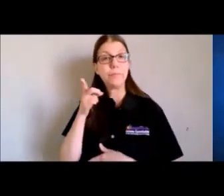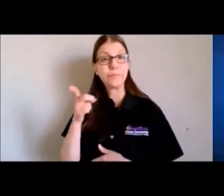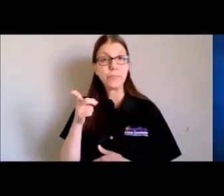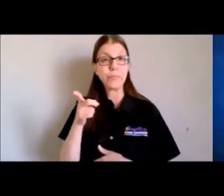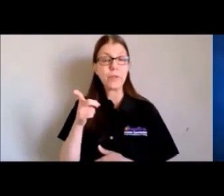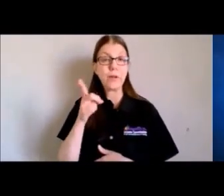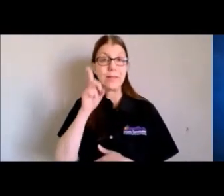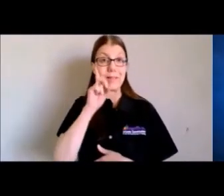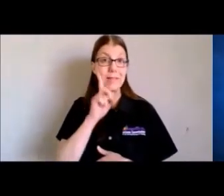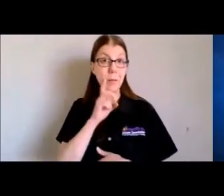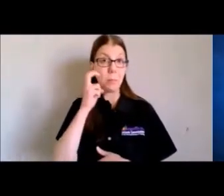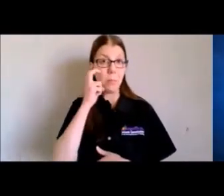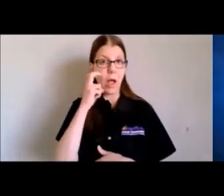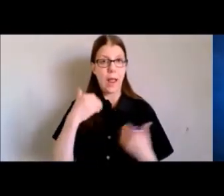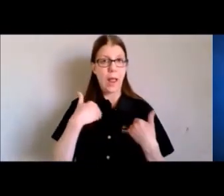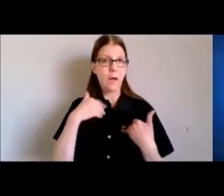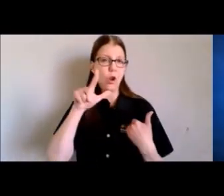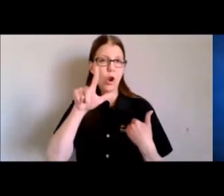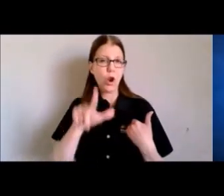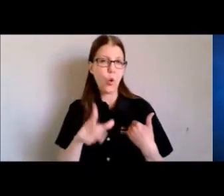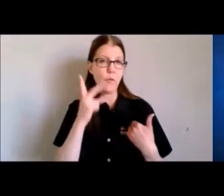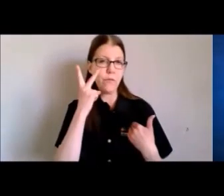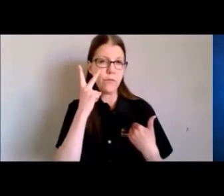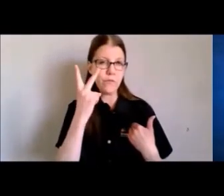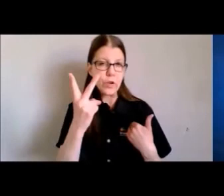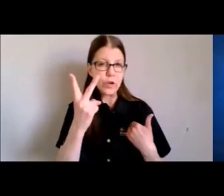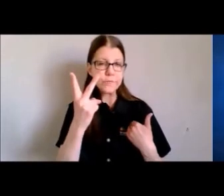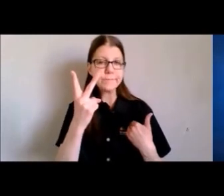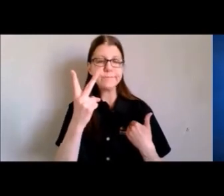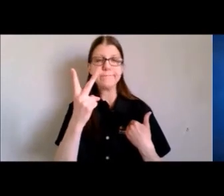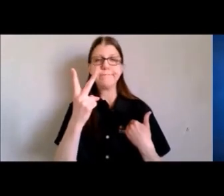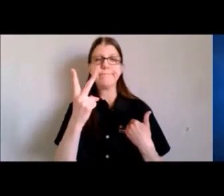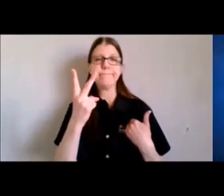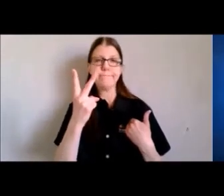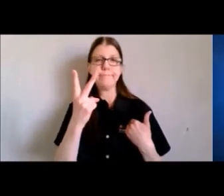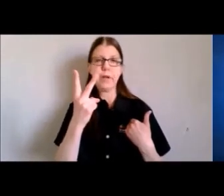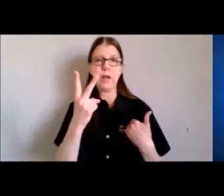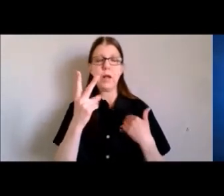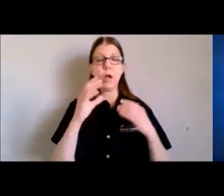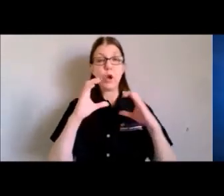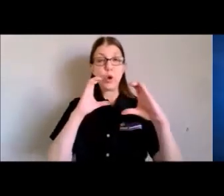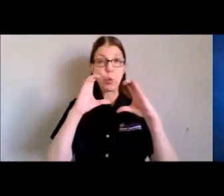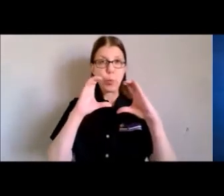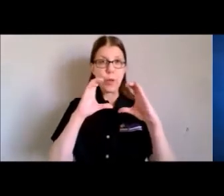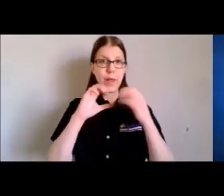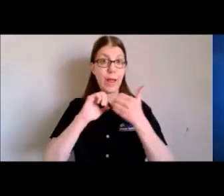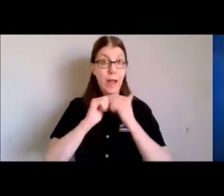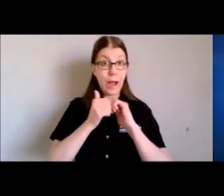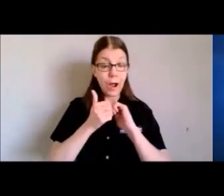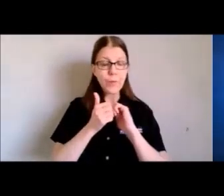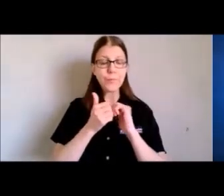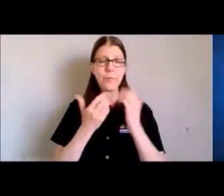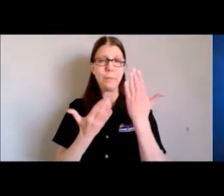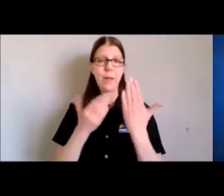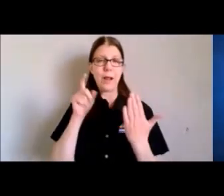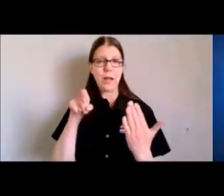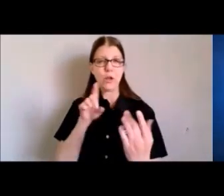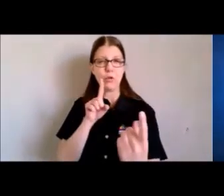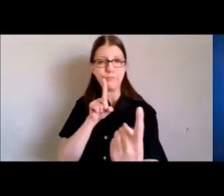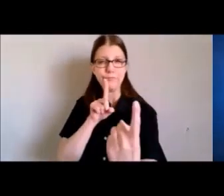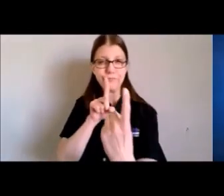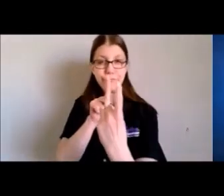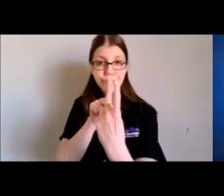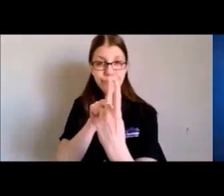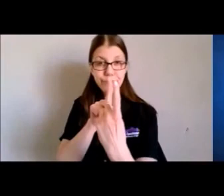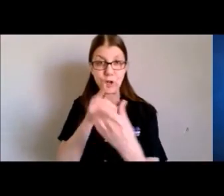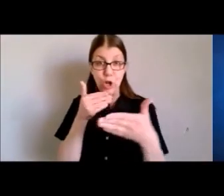and that's how they receive their emails or text communications. On the other end of the spectrum, it might be a person who